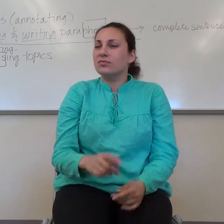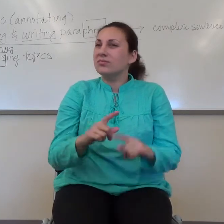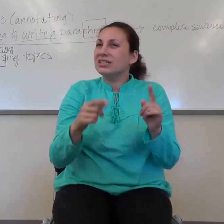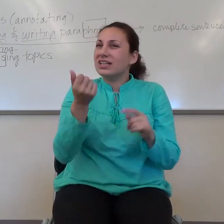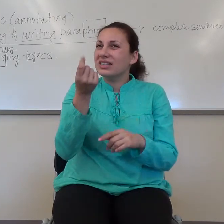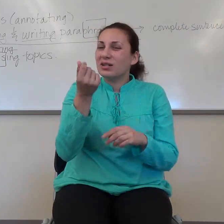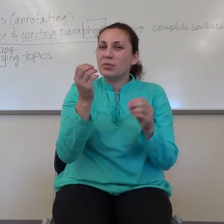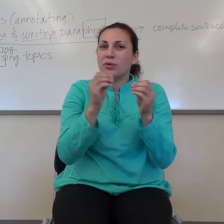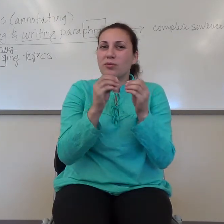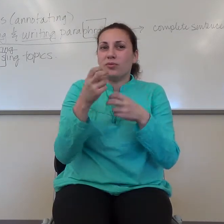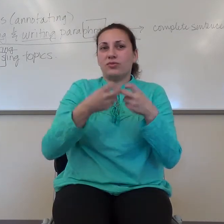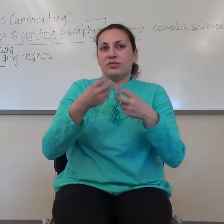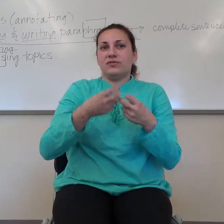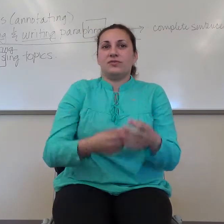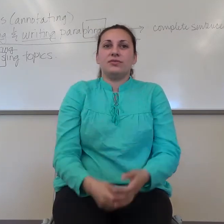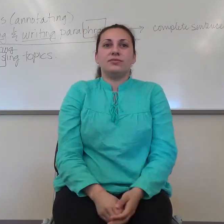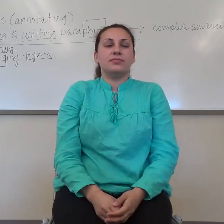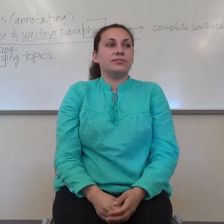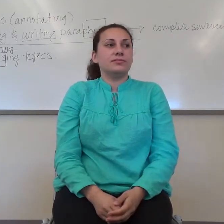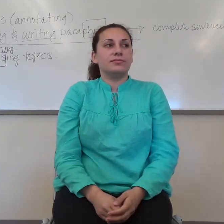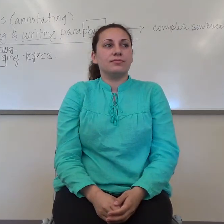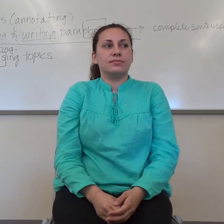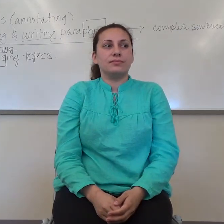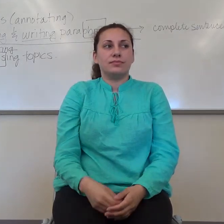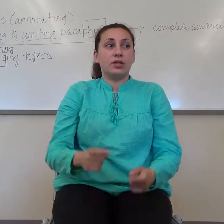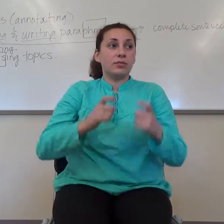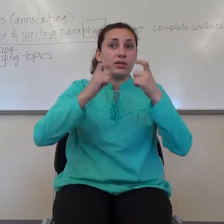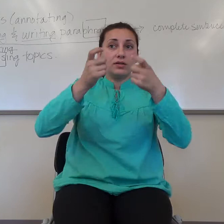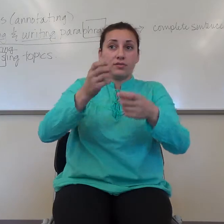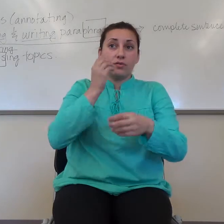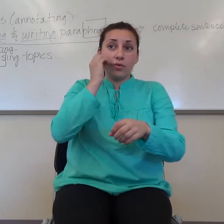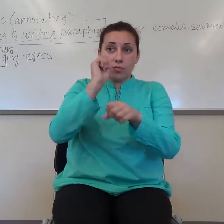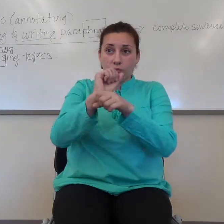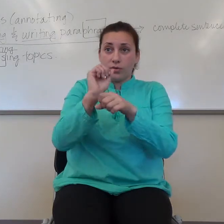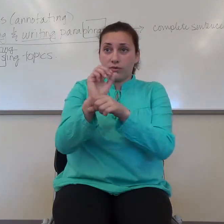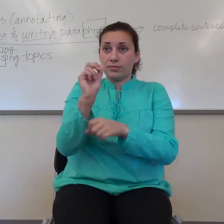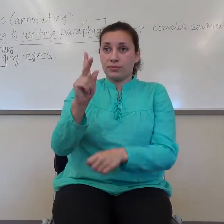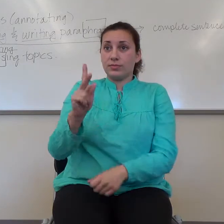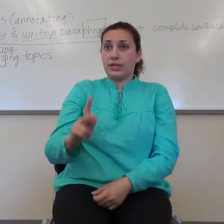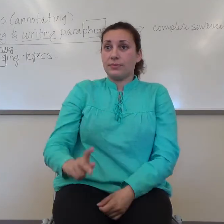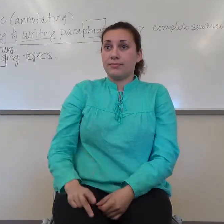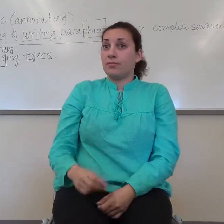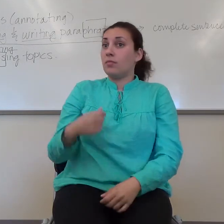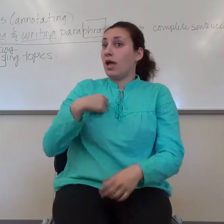your homework, and I'm going to give you this, but you'll notice, again, I have done one for you.